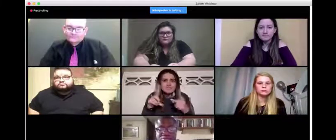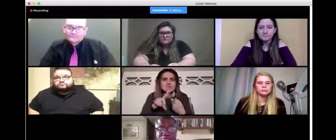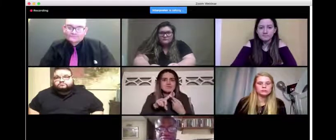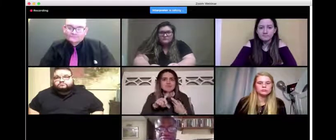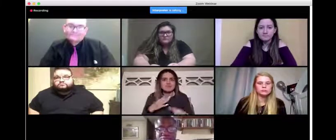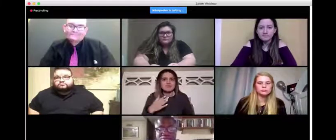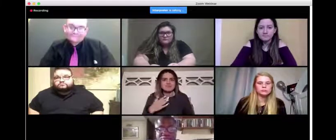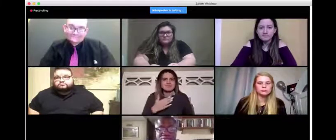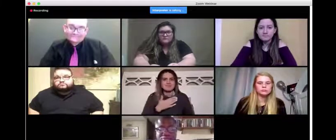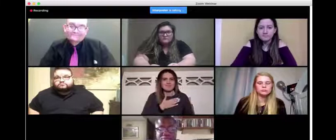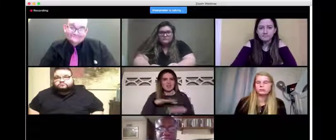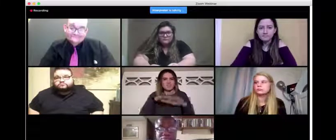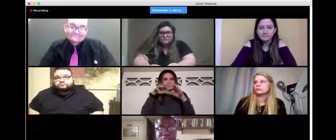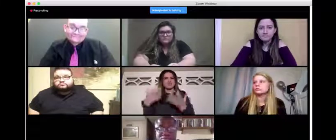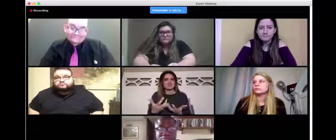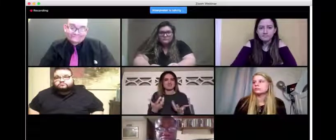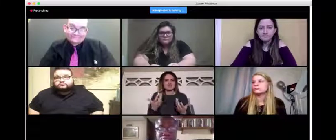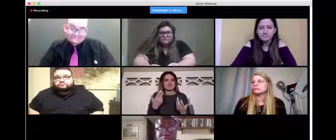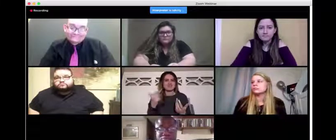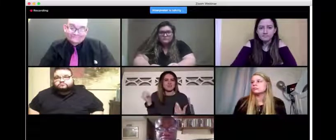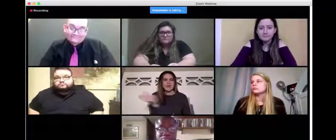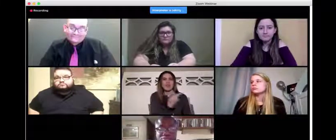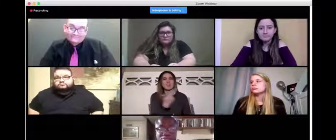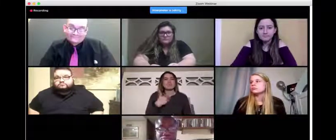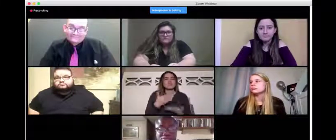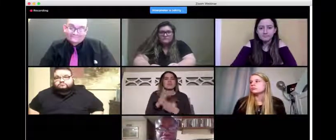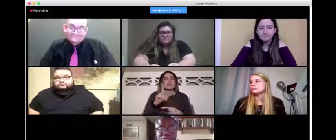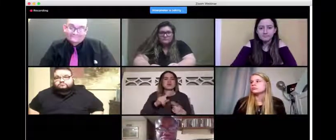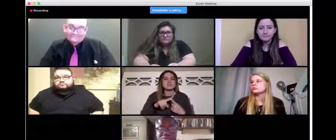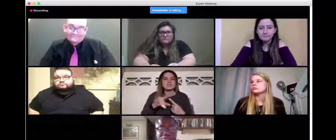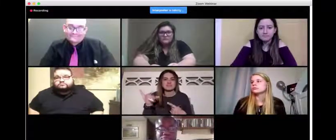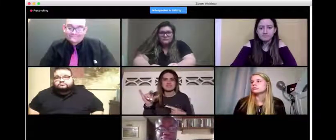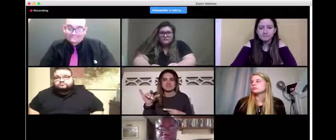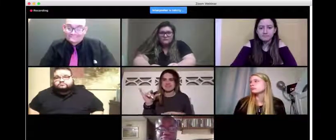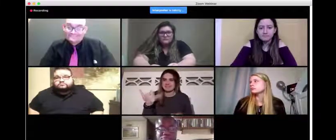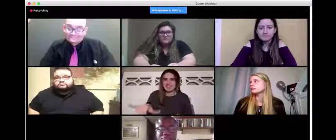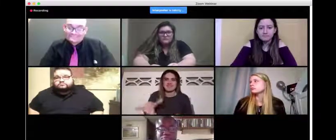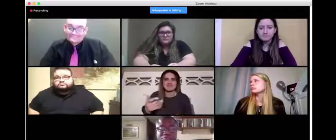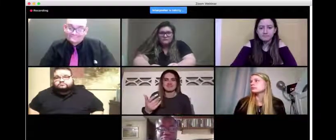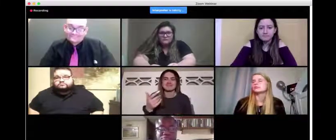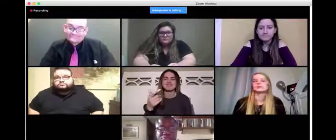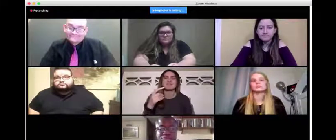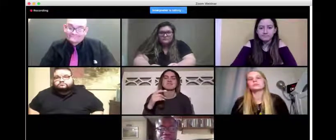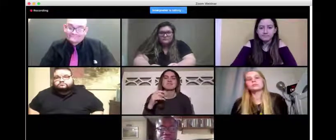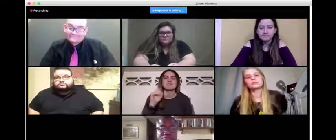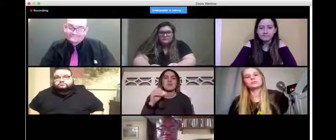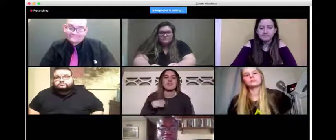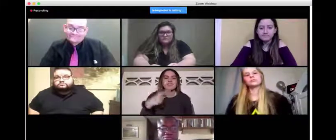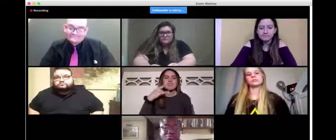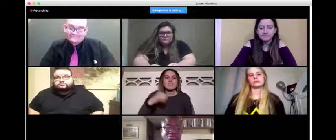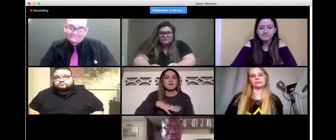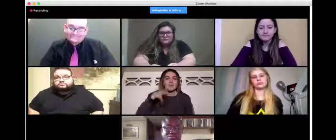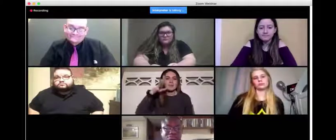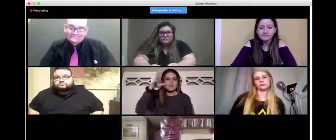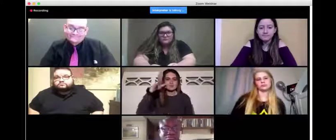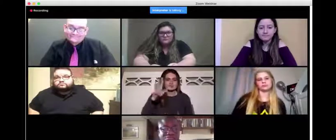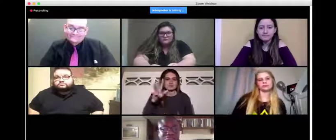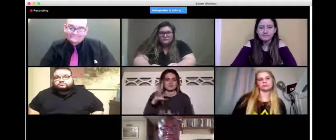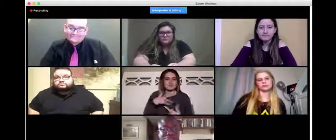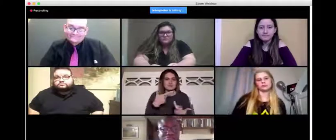make it a better place for myself. So I would say that my parents really were the biggest influence of my life, and the negative